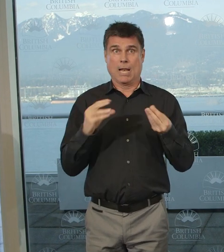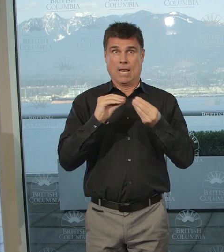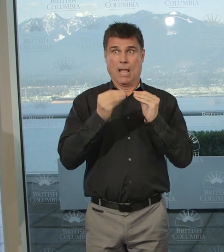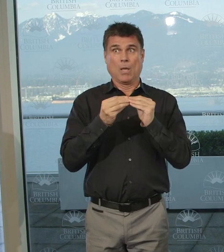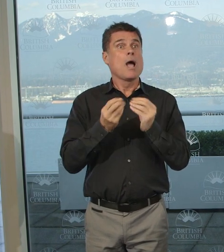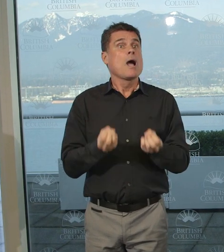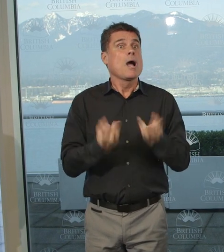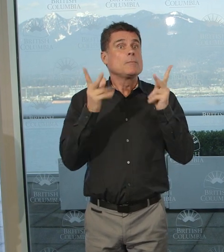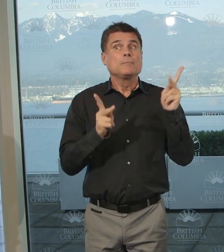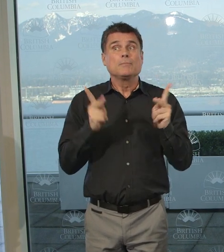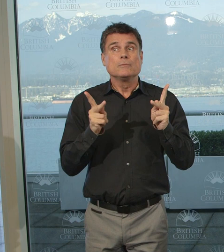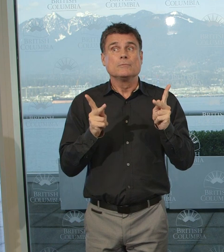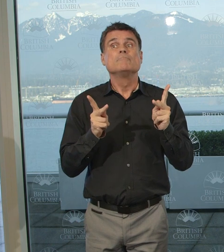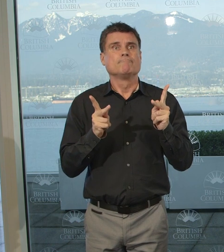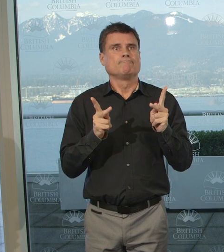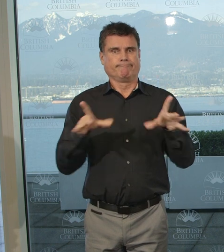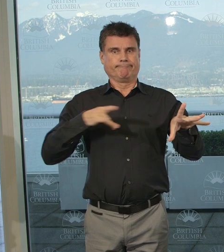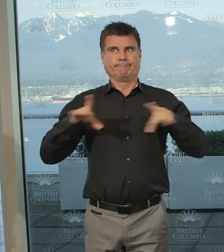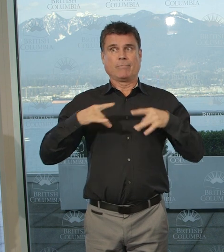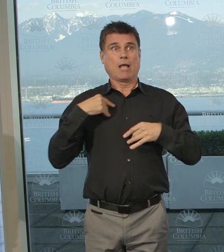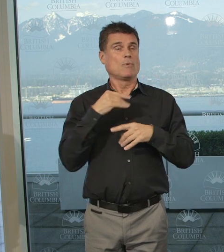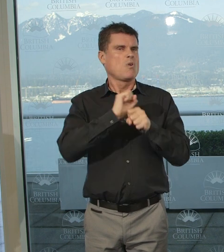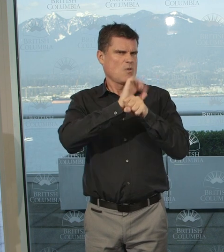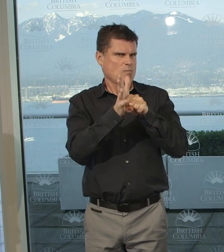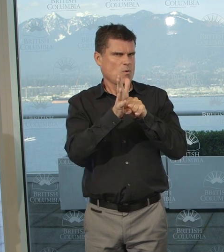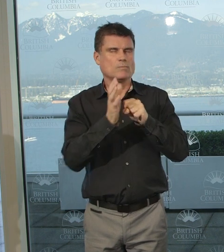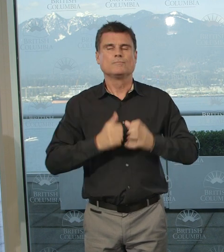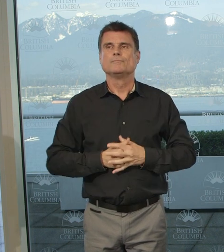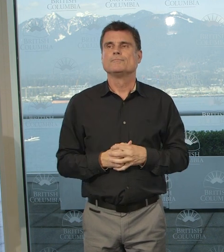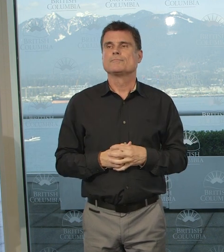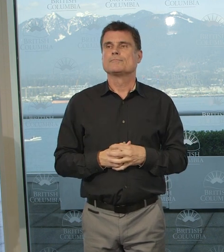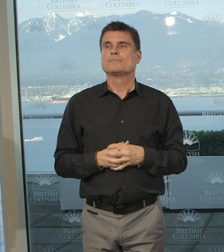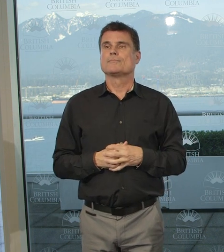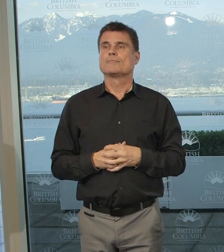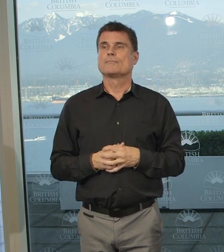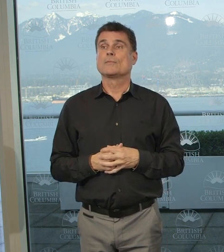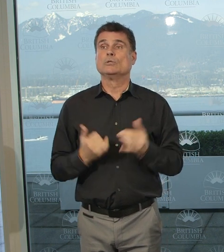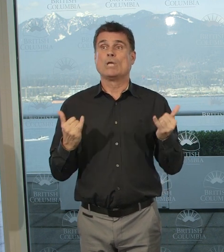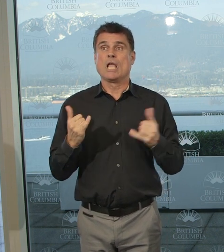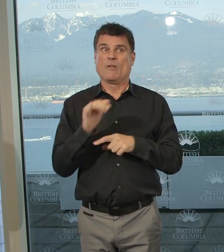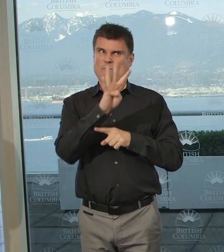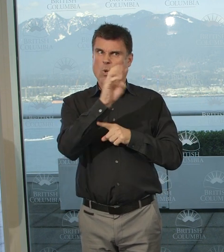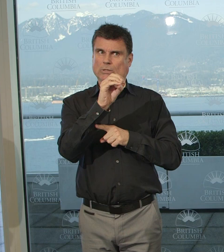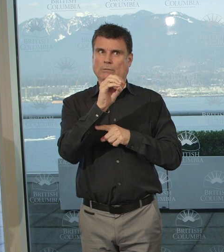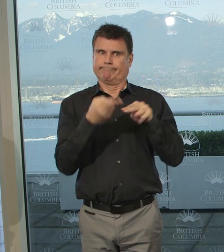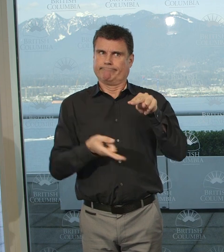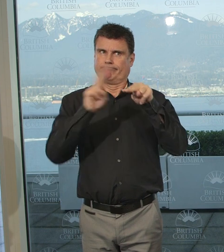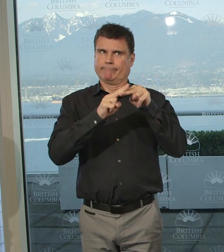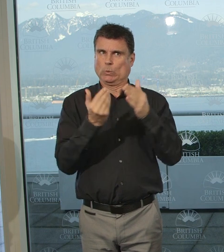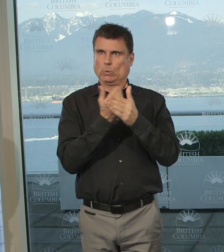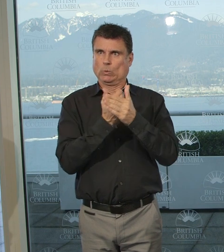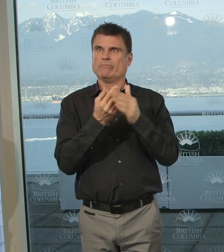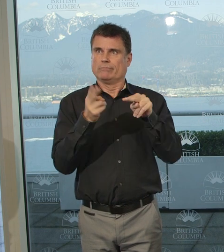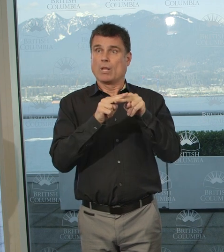positive for COVID-19 here in British Columbia today. As of today, we have 40 new cases to report for a